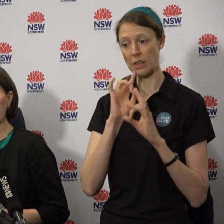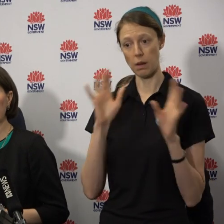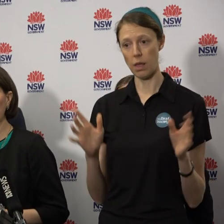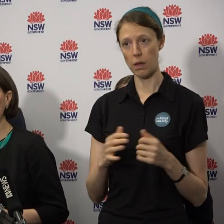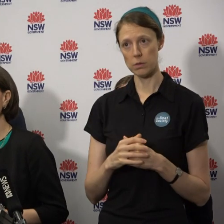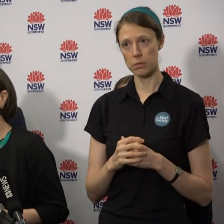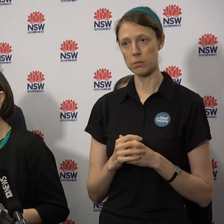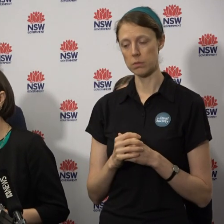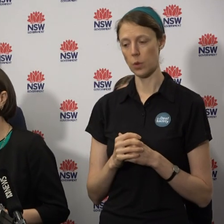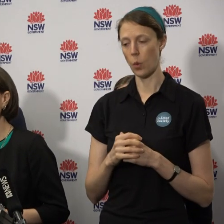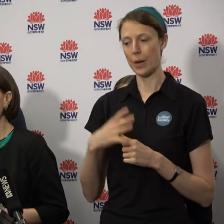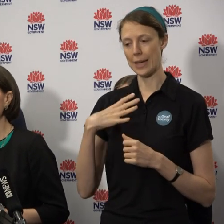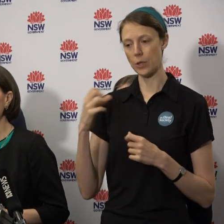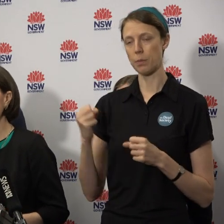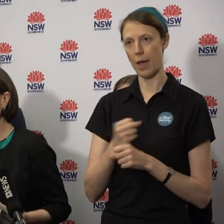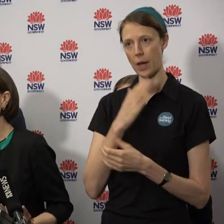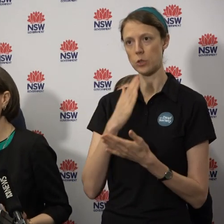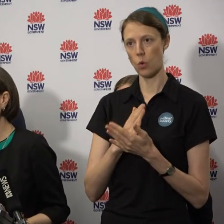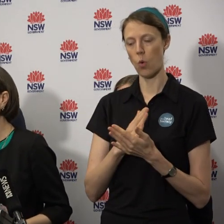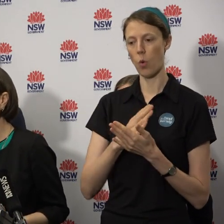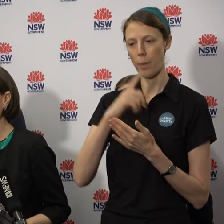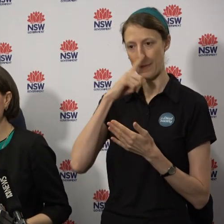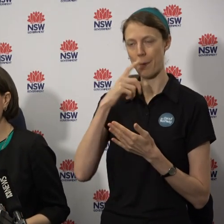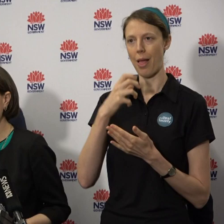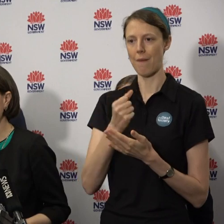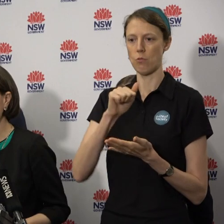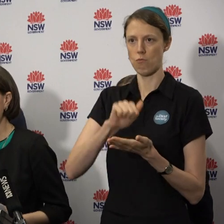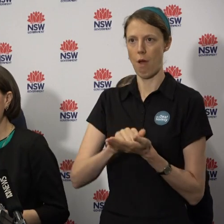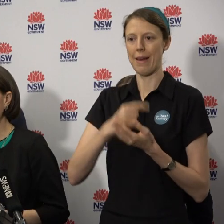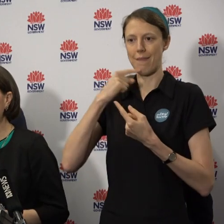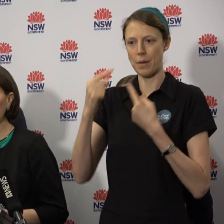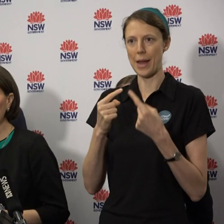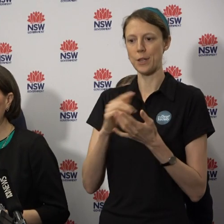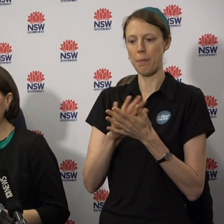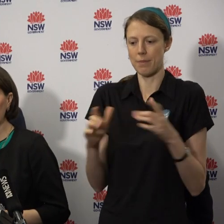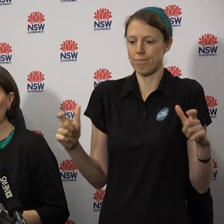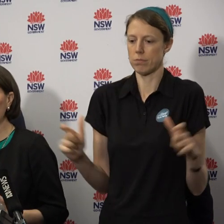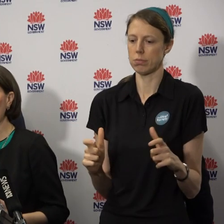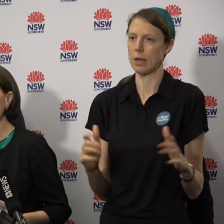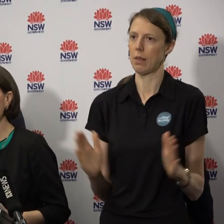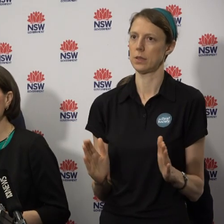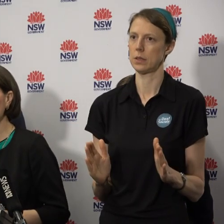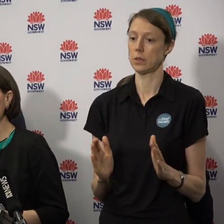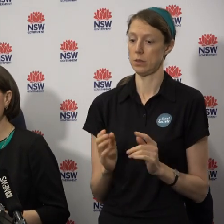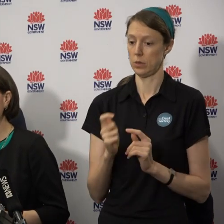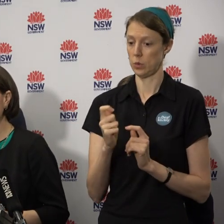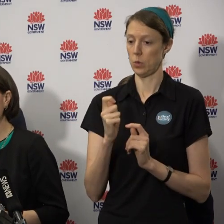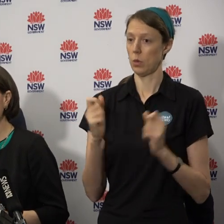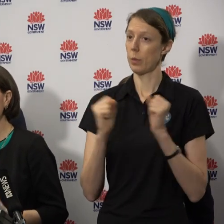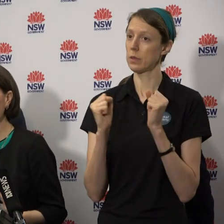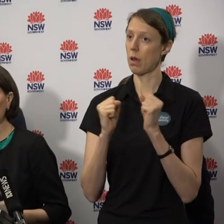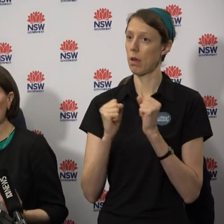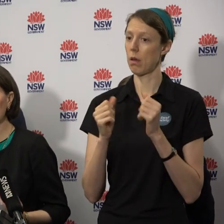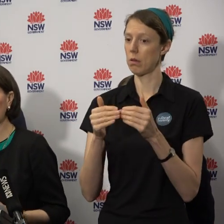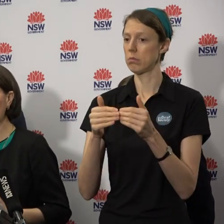appropriate information to reduce the spread as much as possible. We haven't even hit the winter months. As you appreciate,